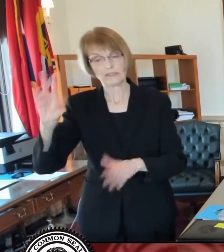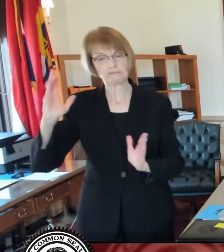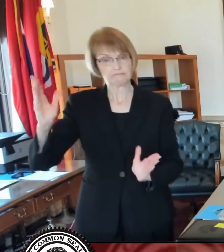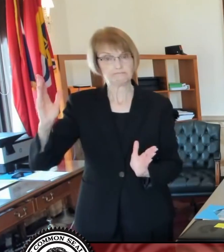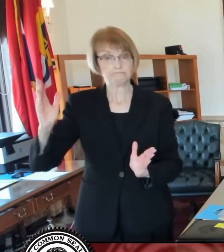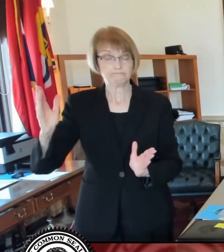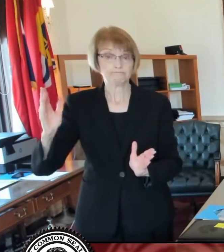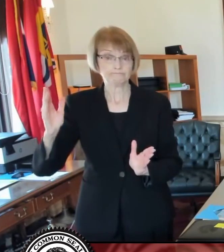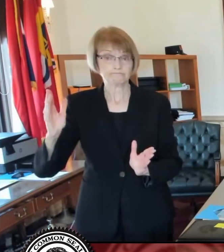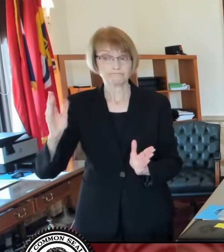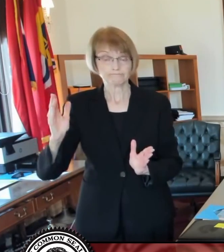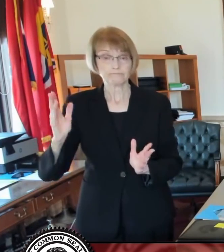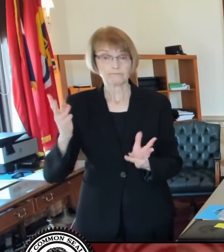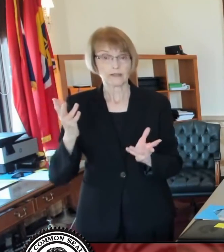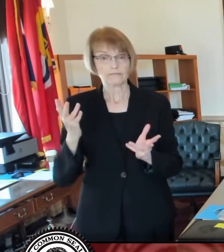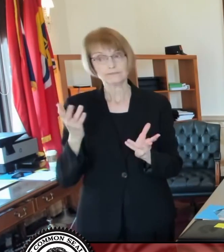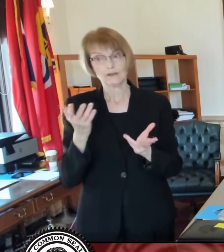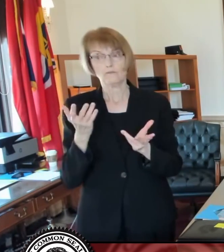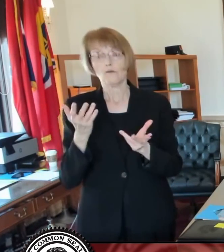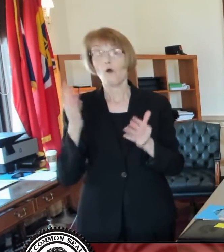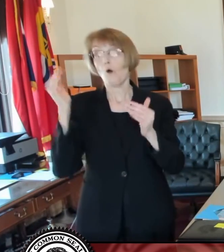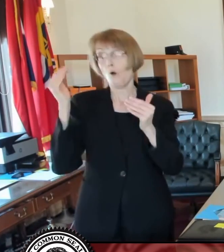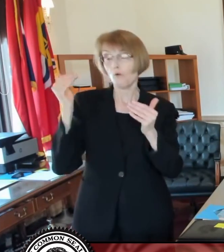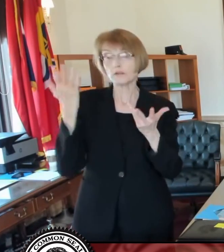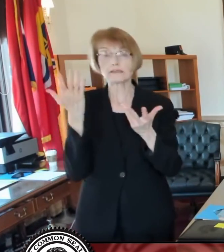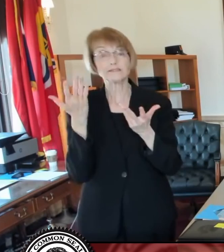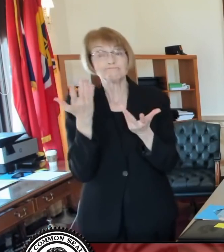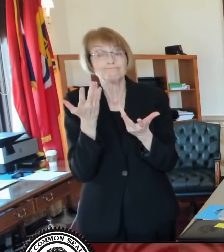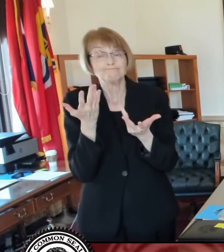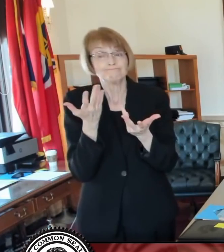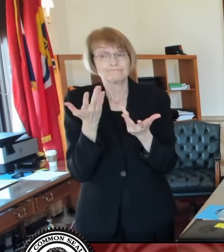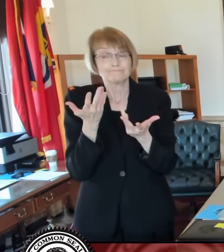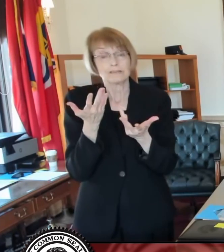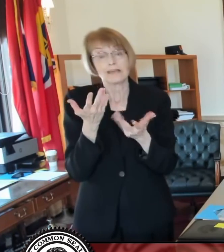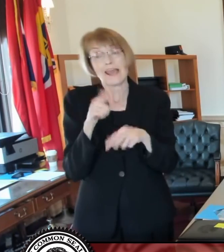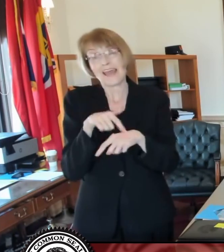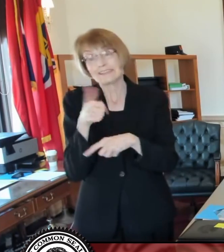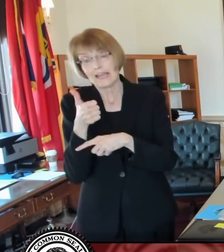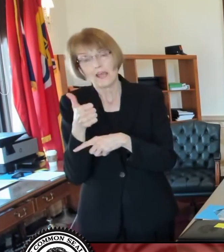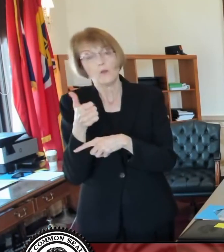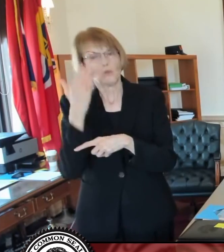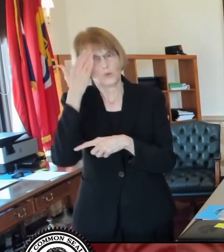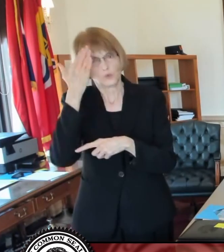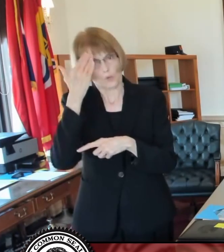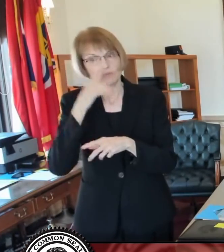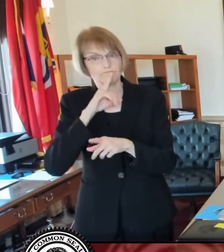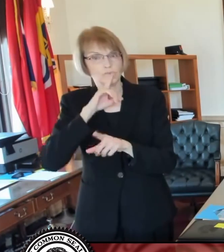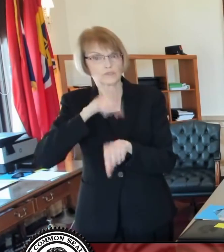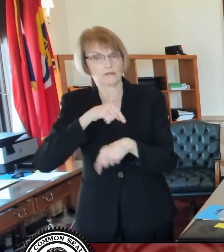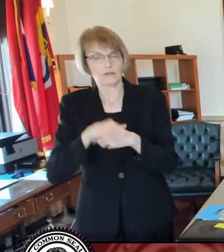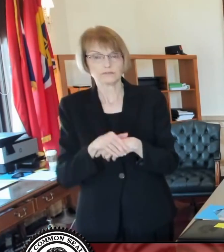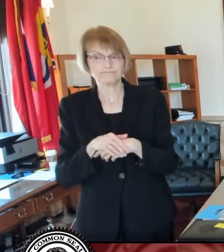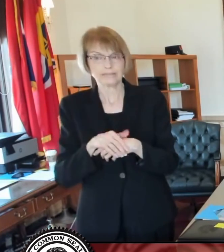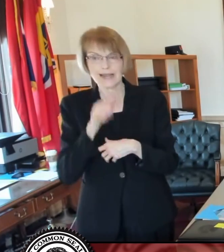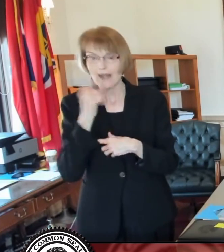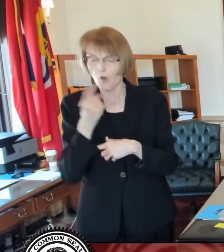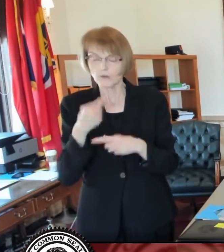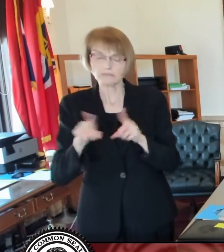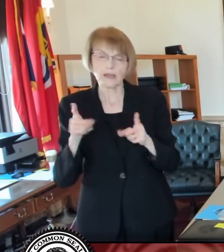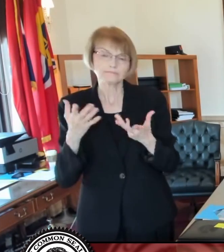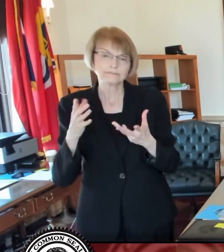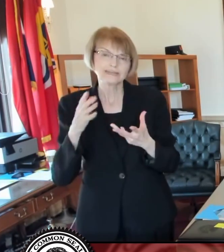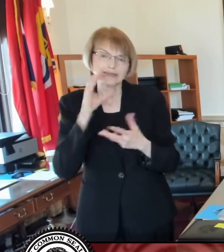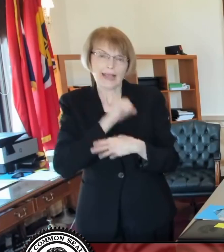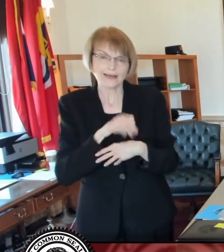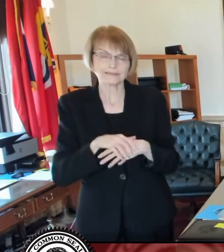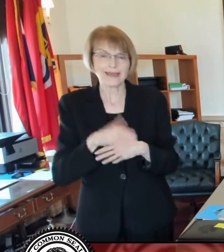results. Ideally, we'll have some results around 10 o'clock. Doesn't always happen, but that's a good bet. Thank you all for being with